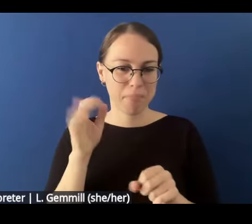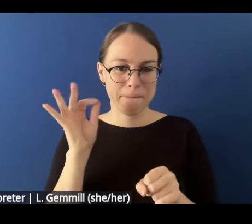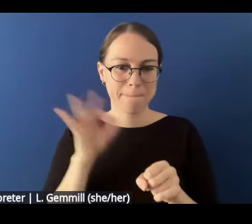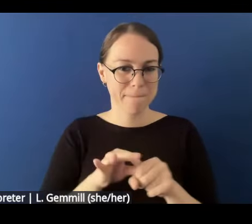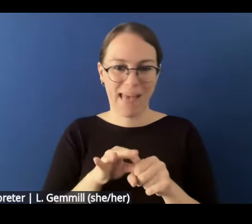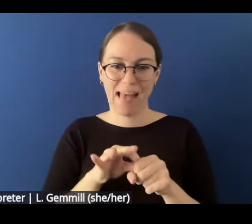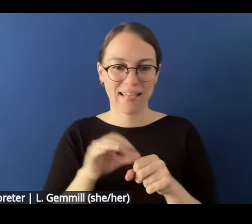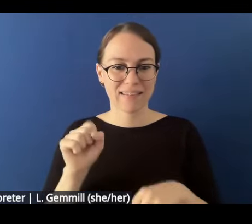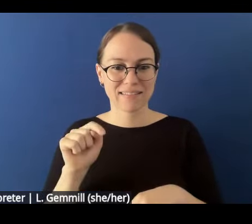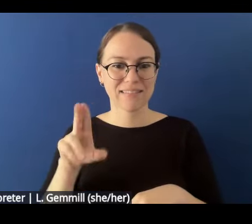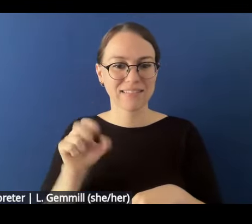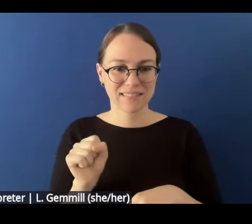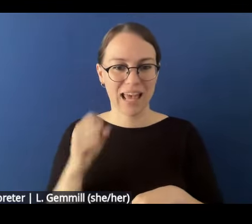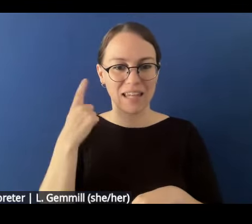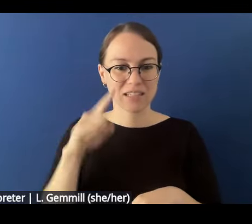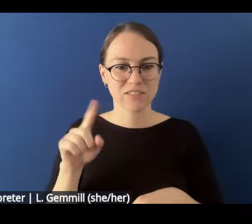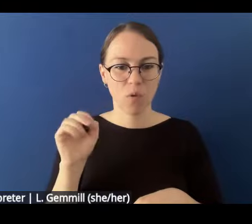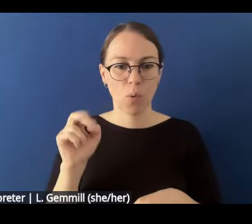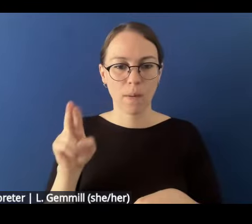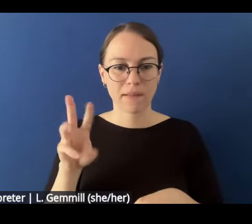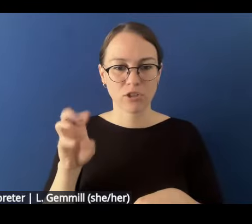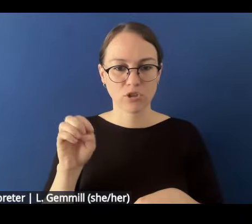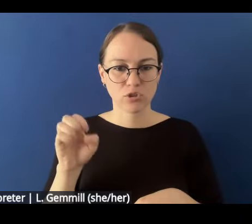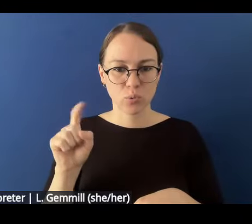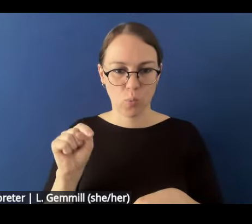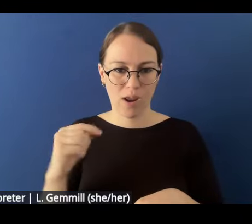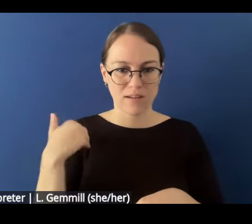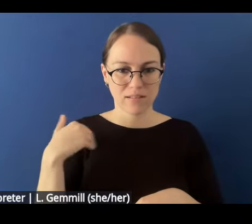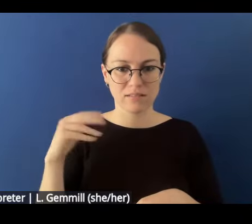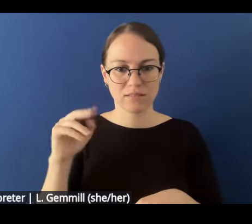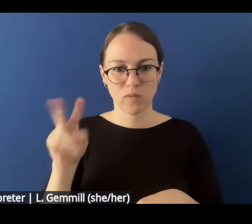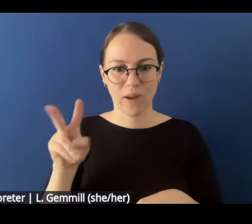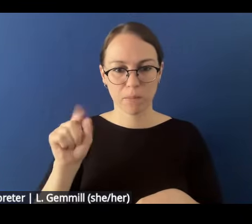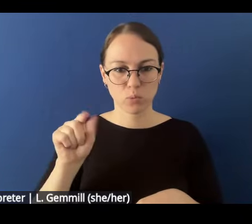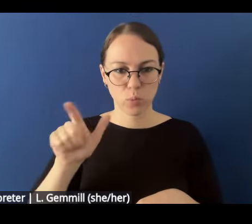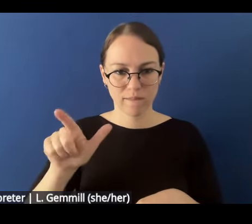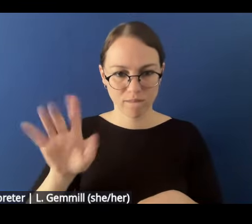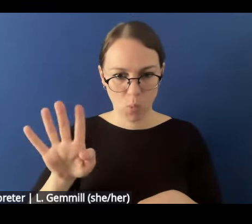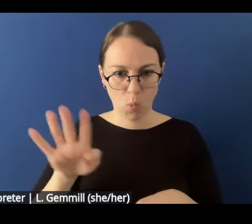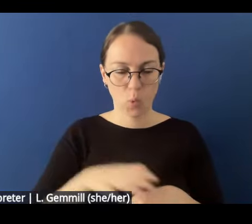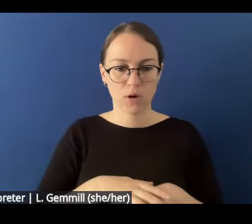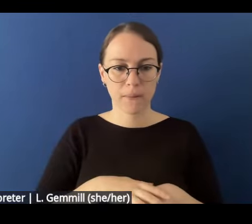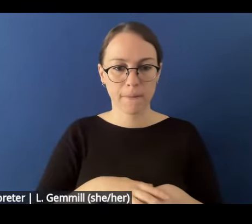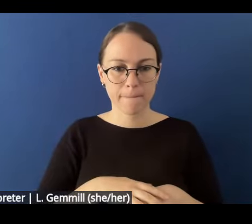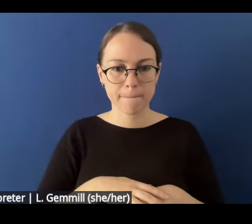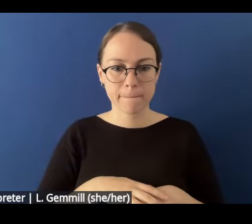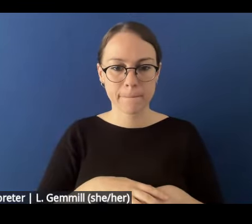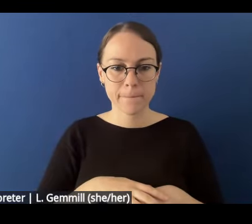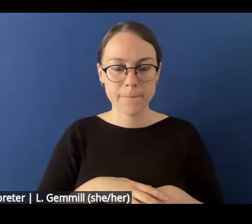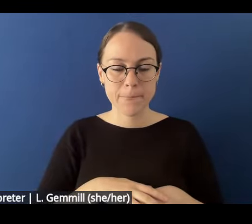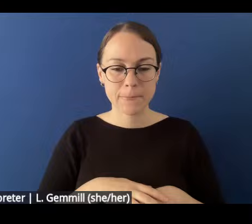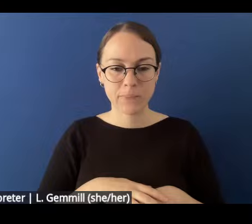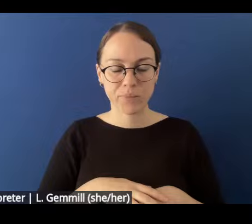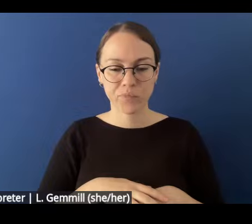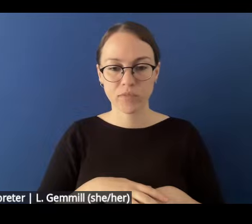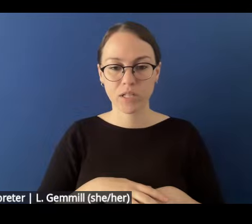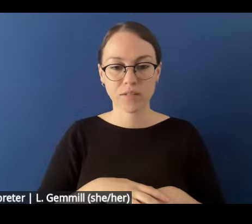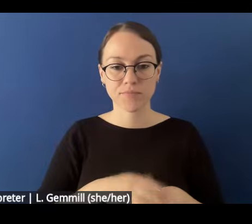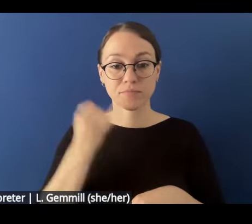with this one circulator, if the sample was determined to not, if this